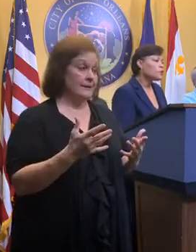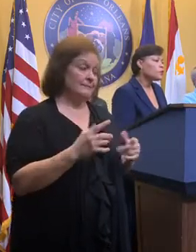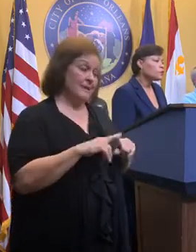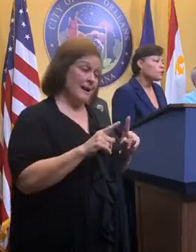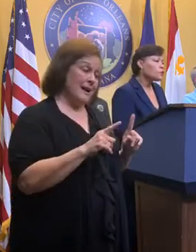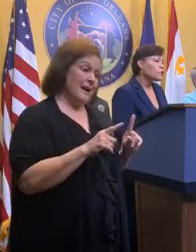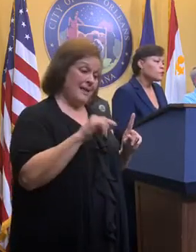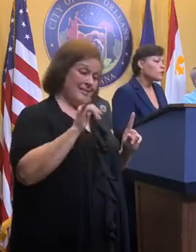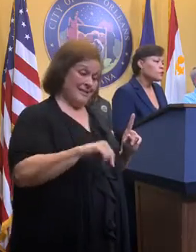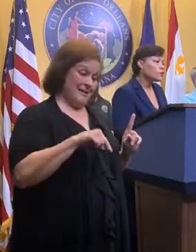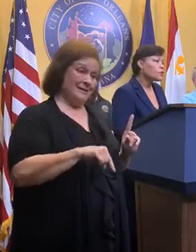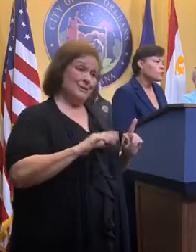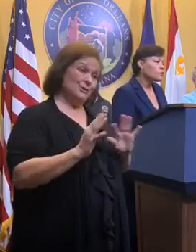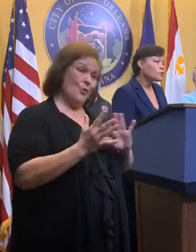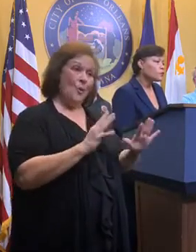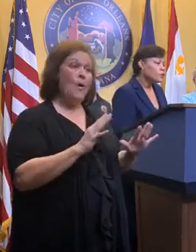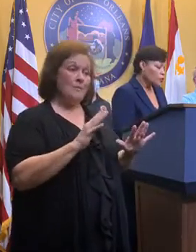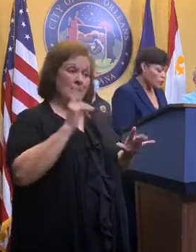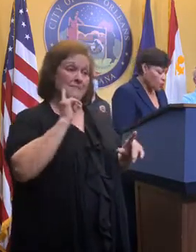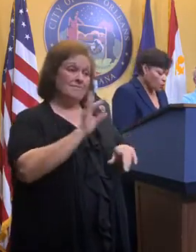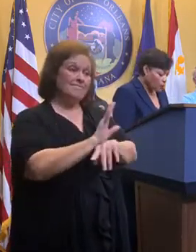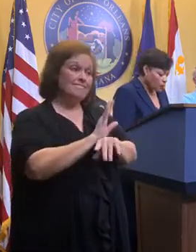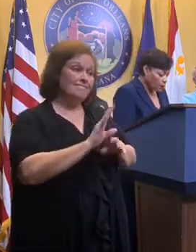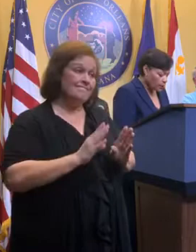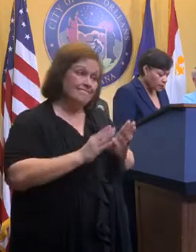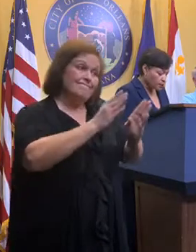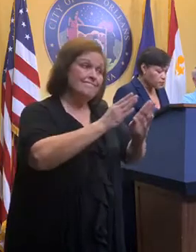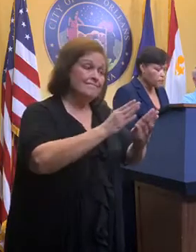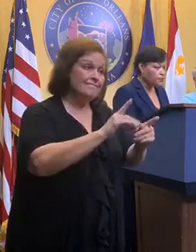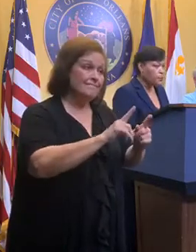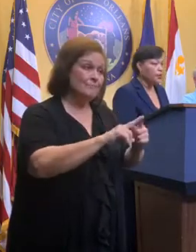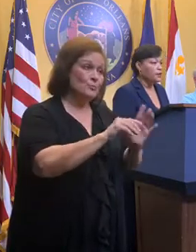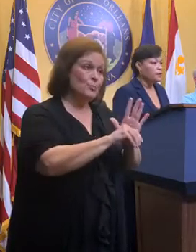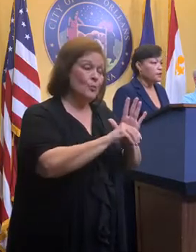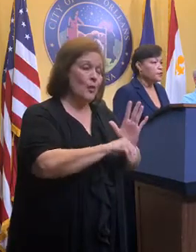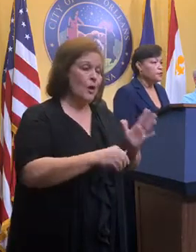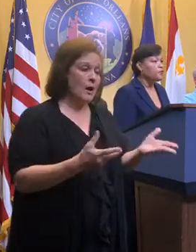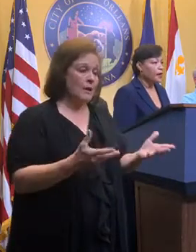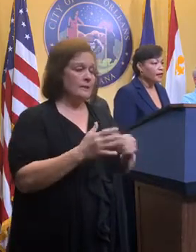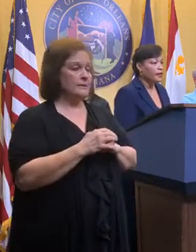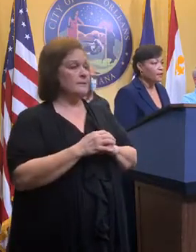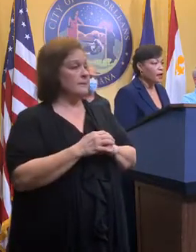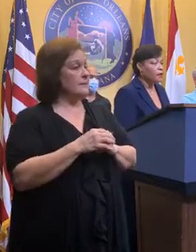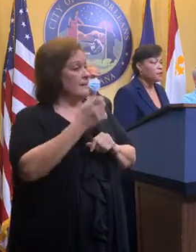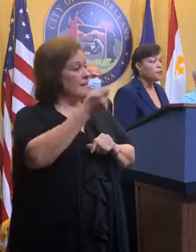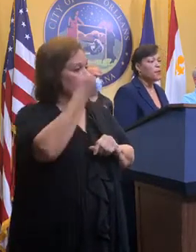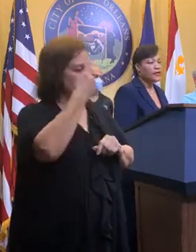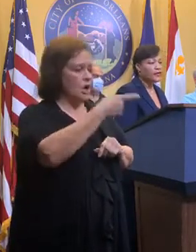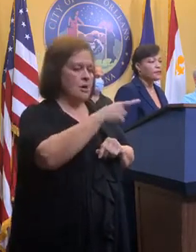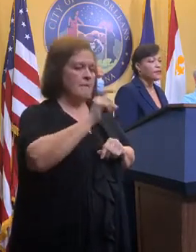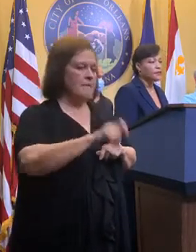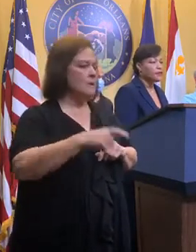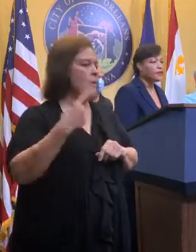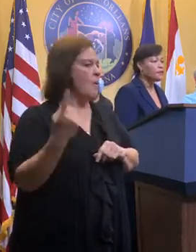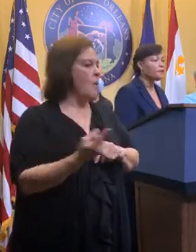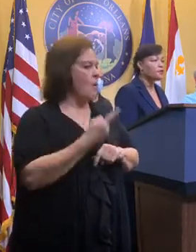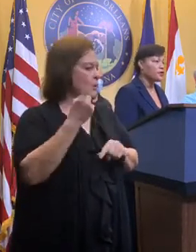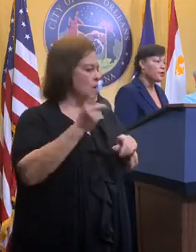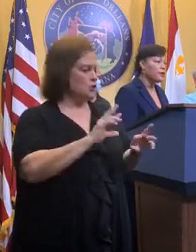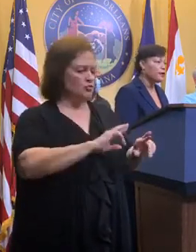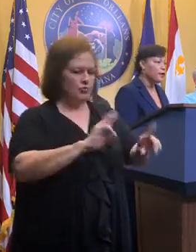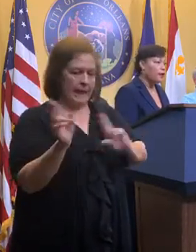head towards Southeast Louisiana. How do you keep people active and ready? Well, one is to be ready as a